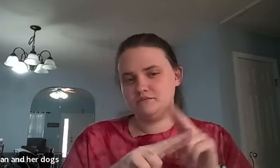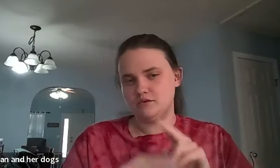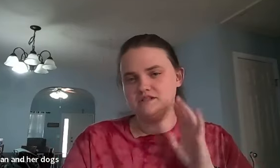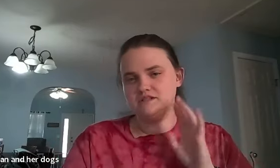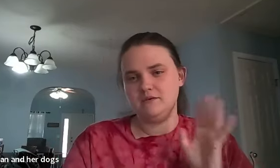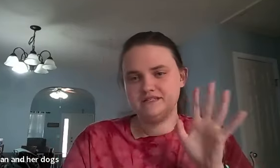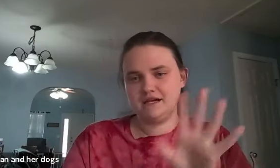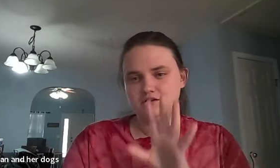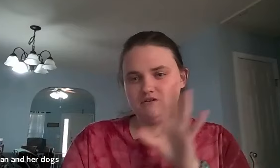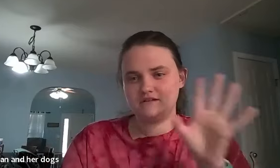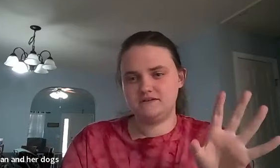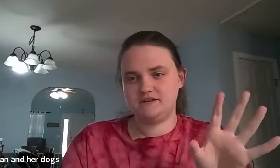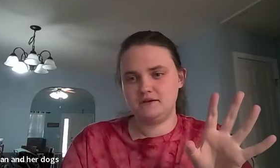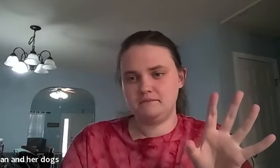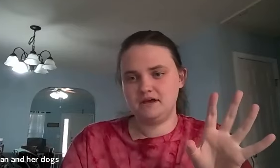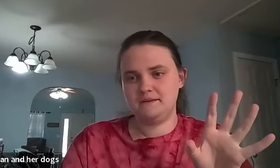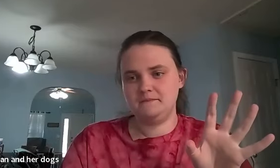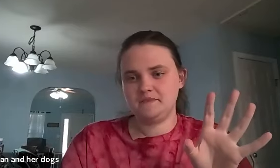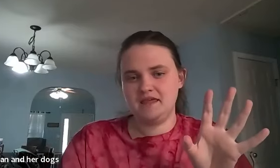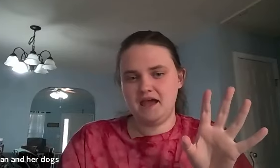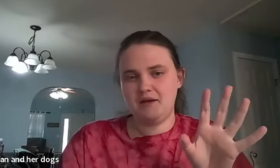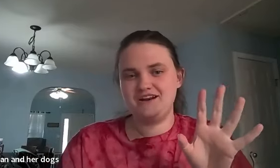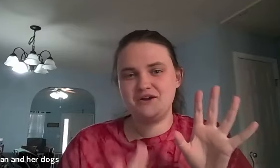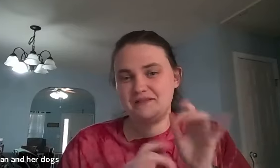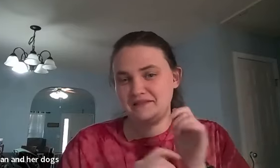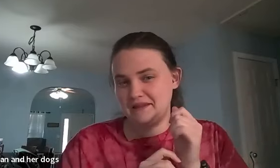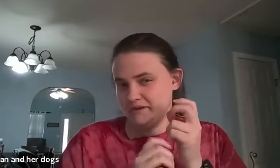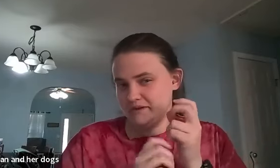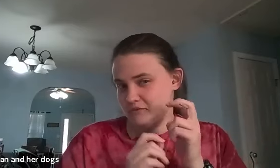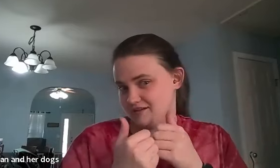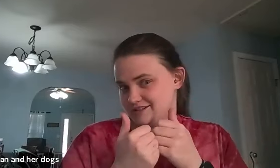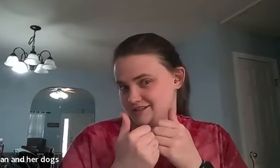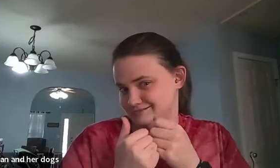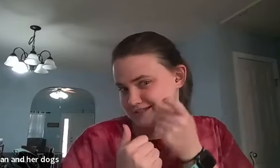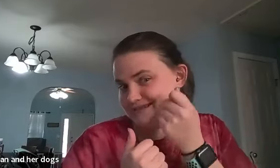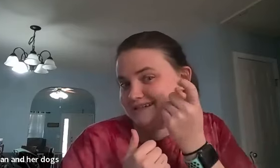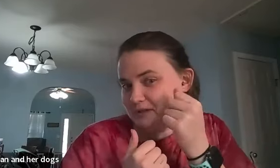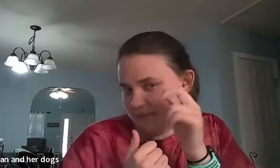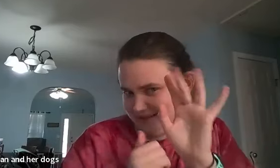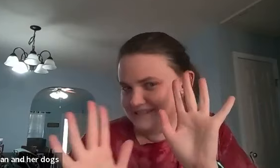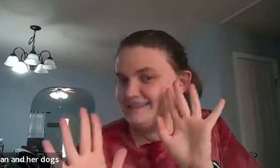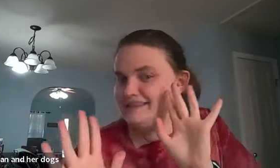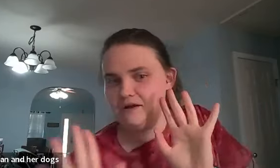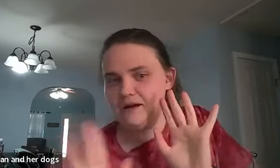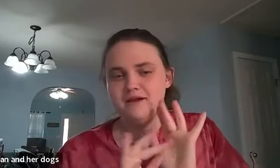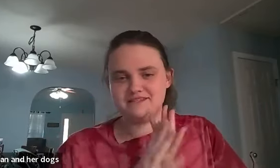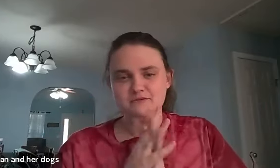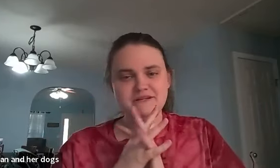more. We'll see. I want to see how you guys are feeling, but I want to go a little bit more challenging, just a little bit, just a little. I promise won't be too